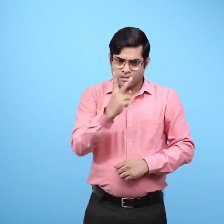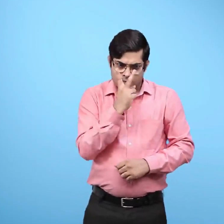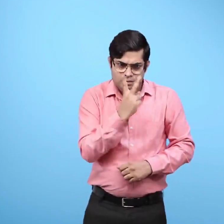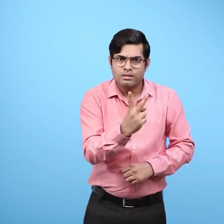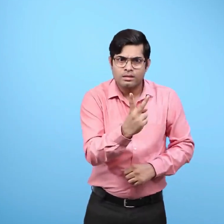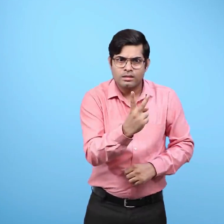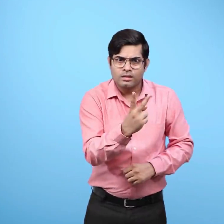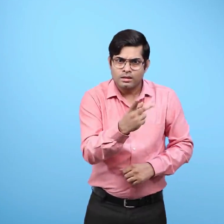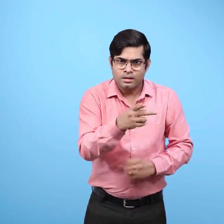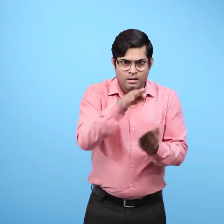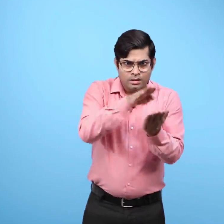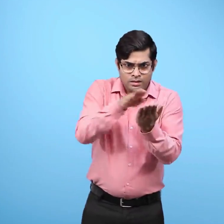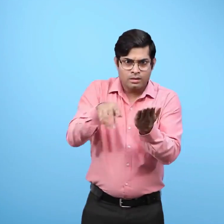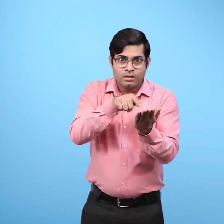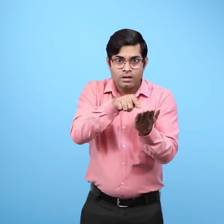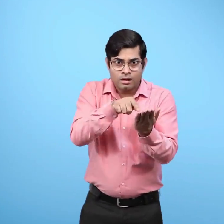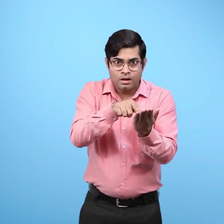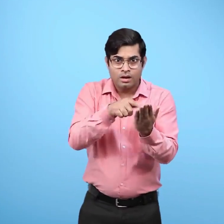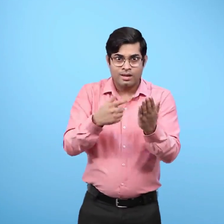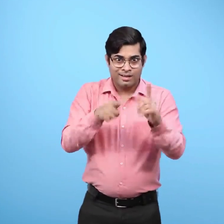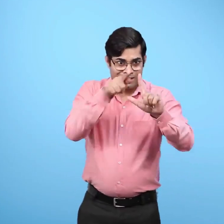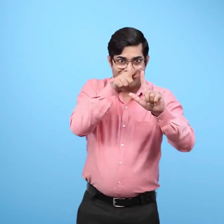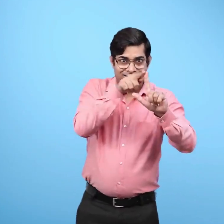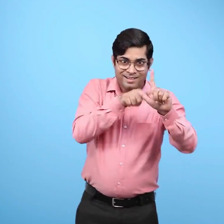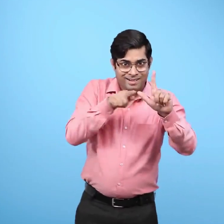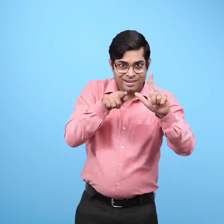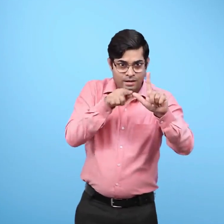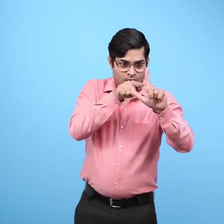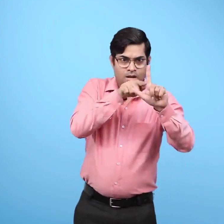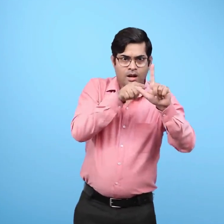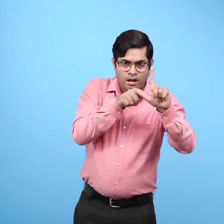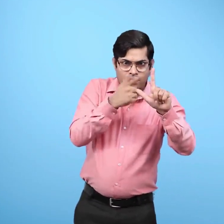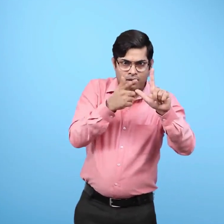Which of them are more or less than a right angle?